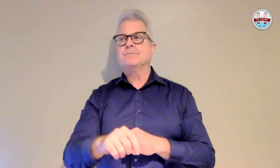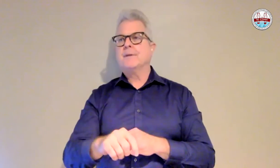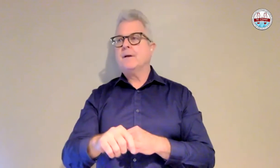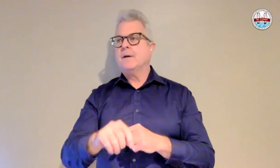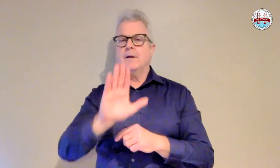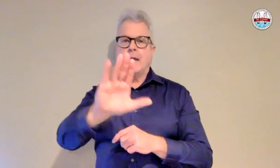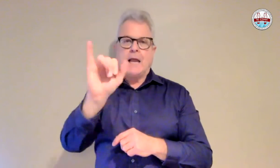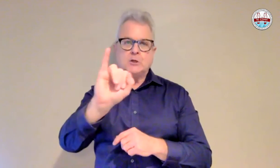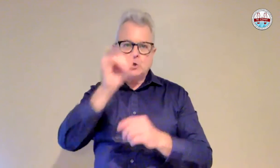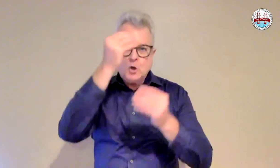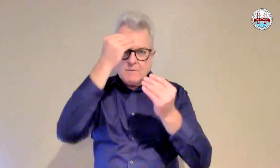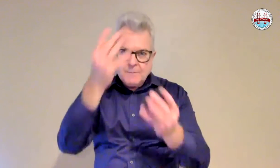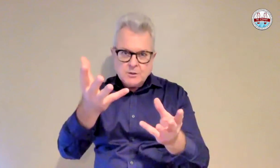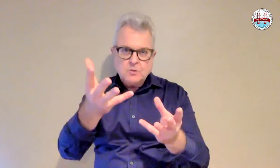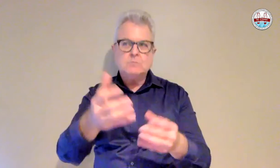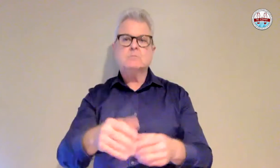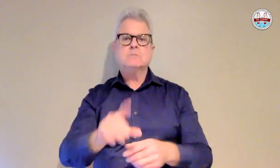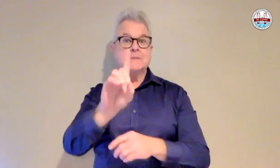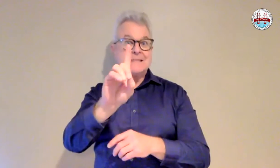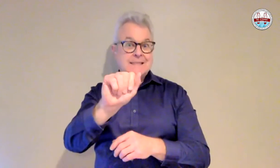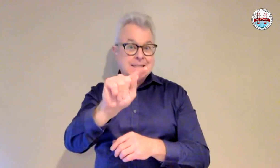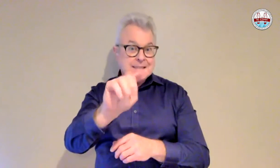birth, your insurance information,